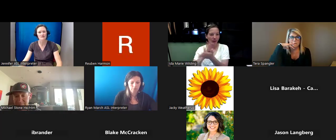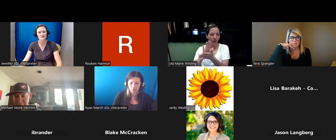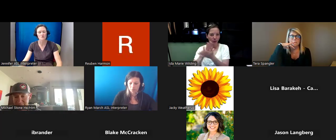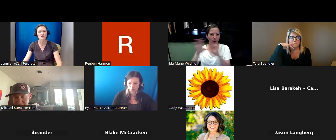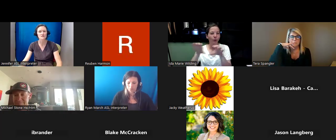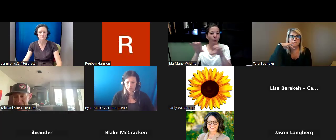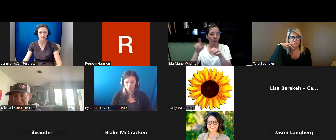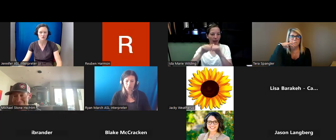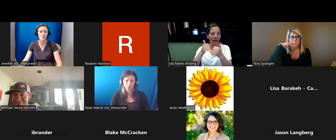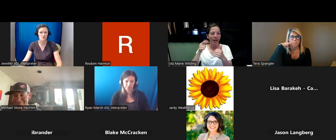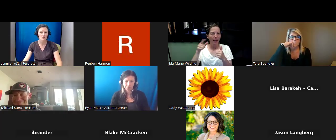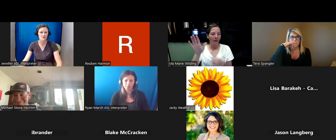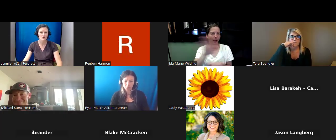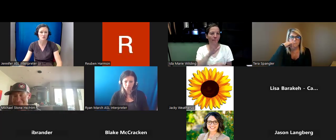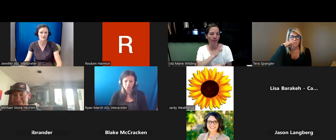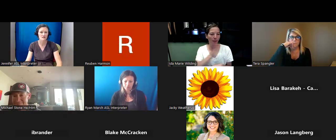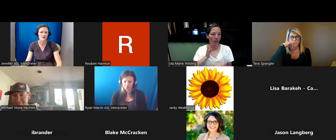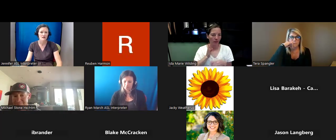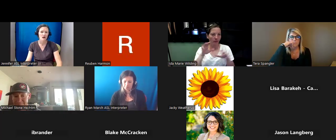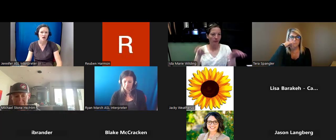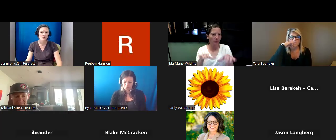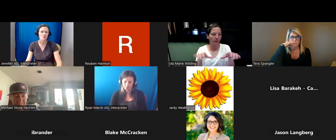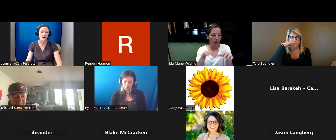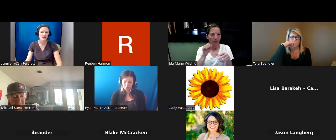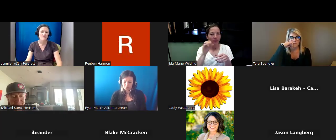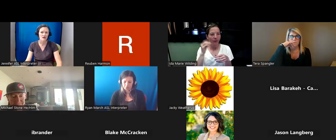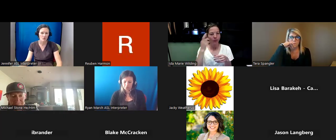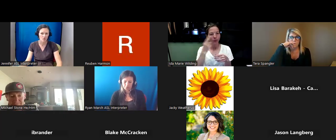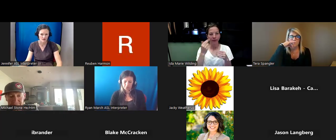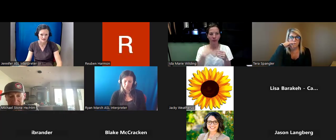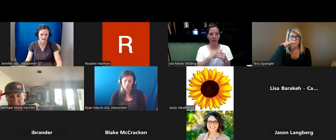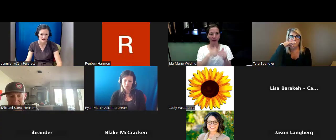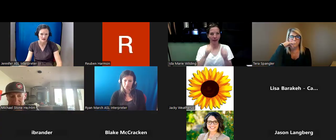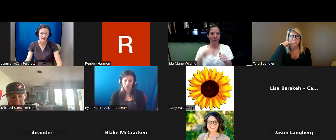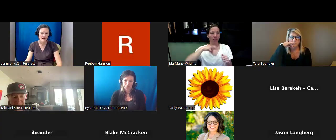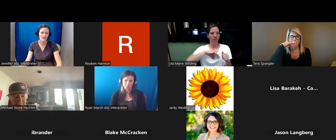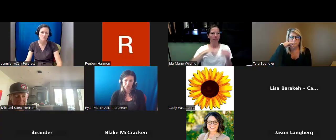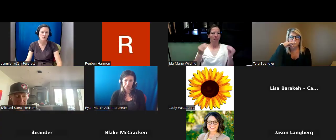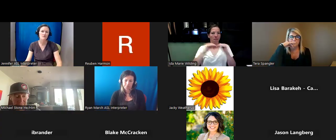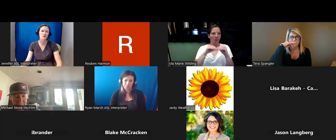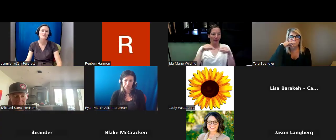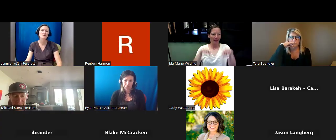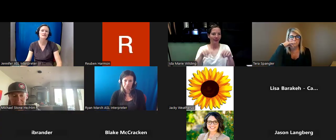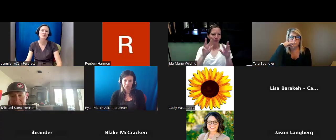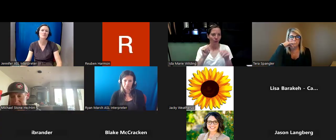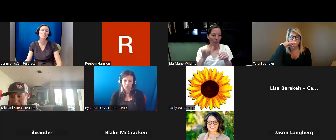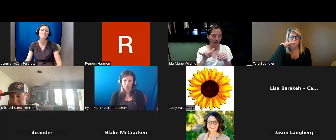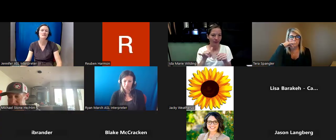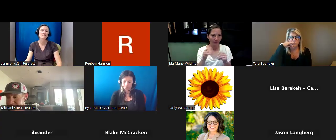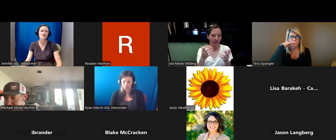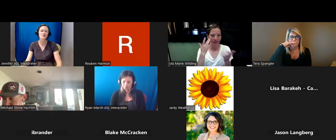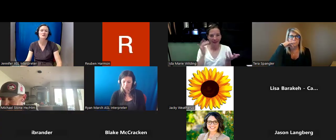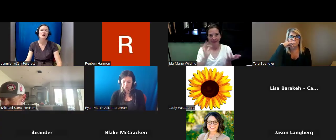other deaf schools or dual schools run their boards and how they were performing, we just thought it'd be